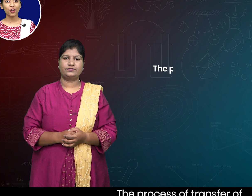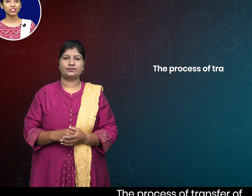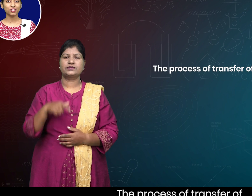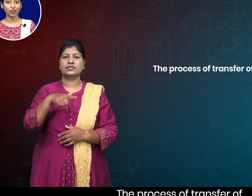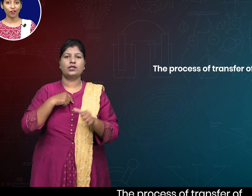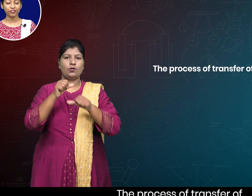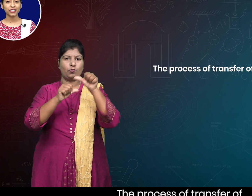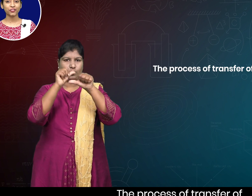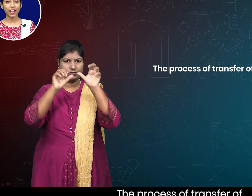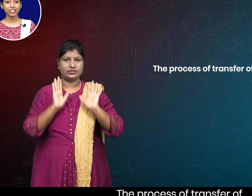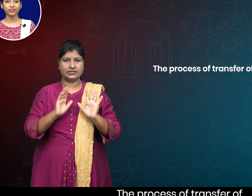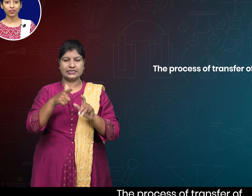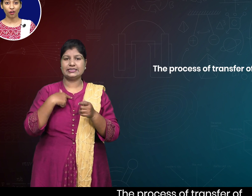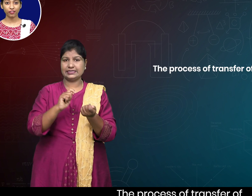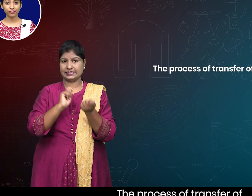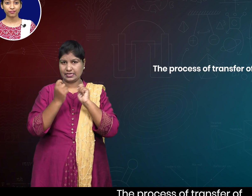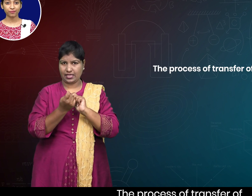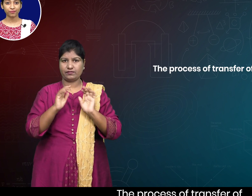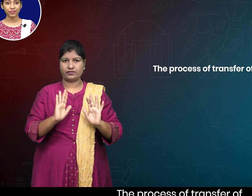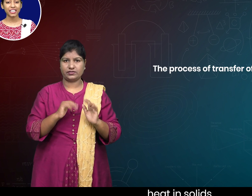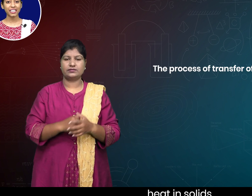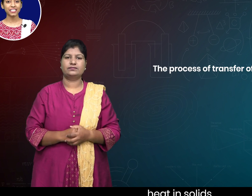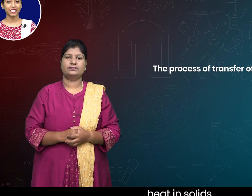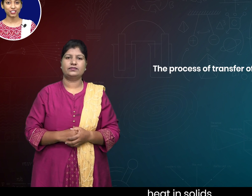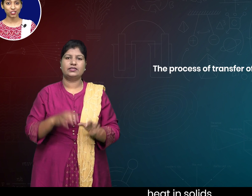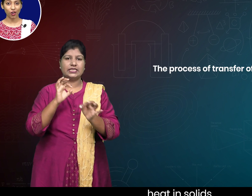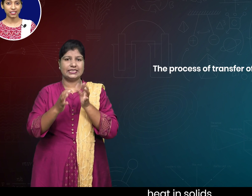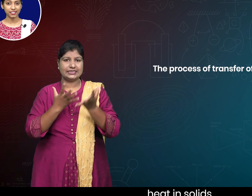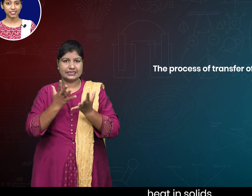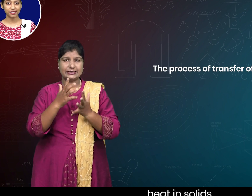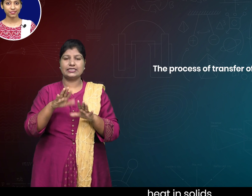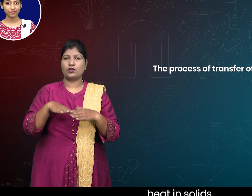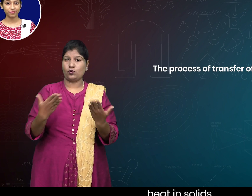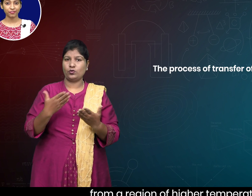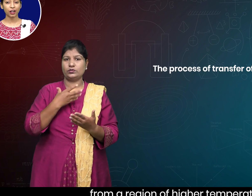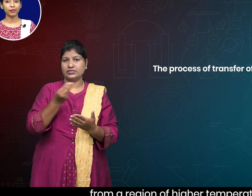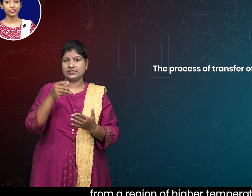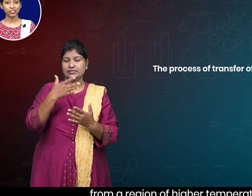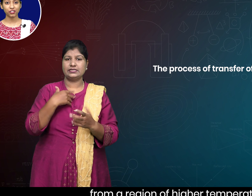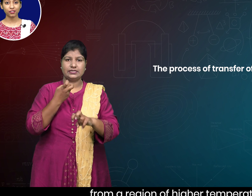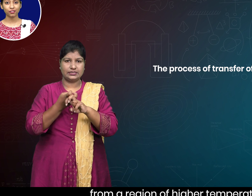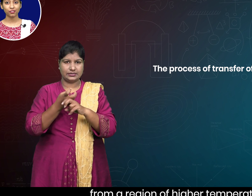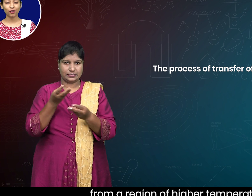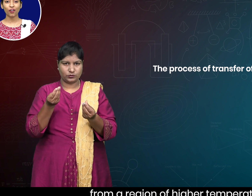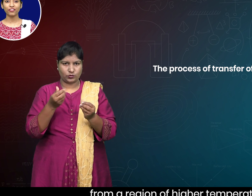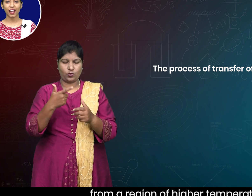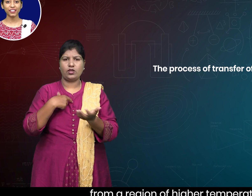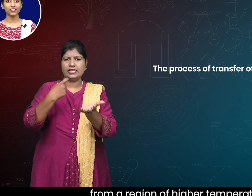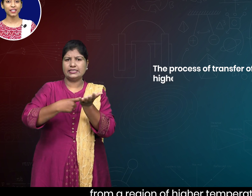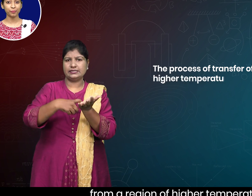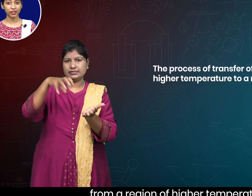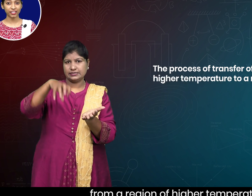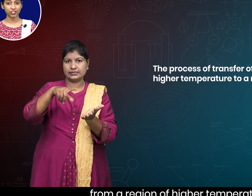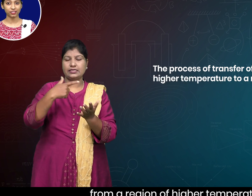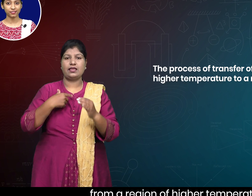The process of transfer of heat in solids from a region of